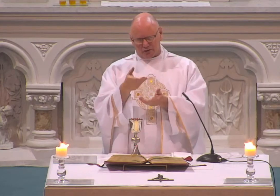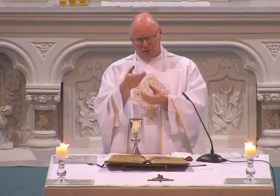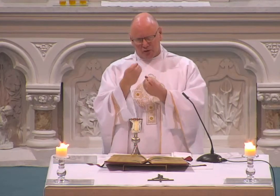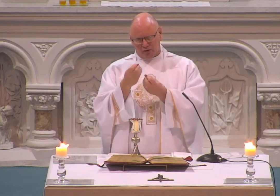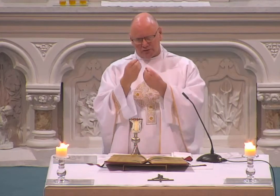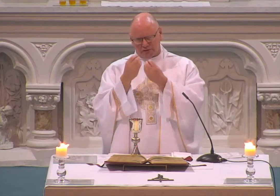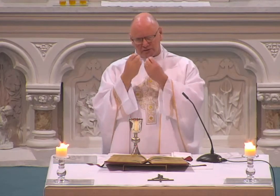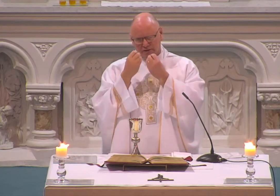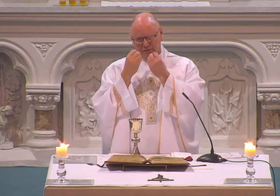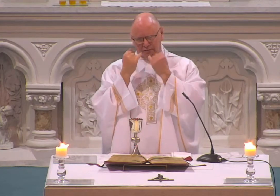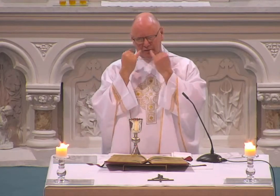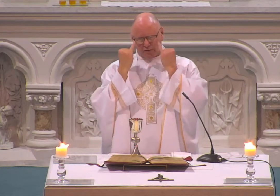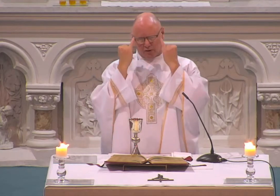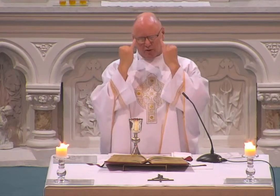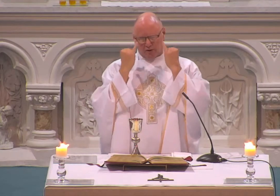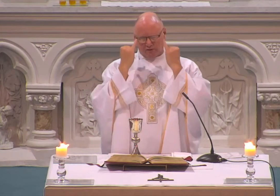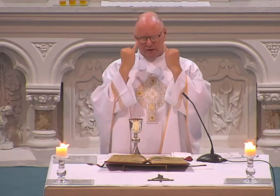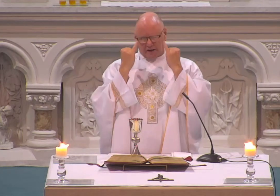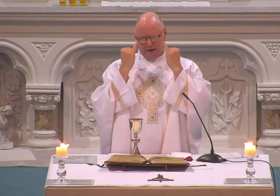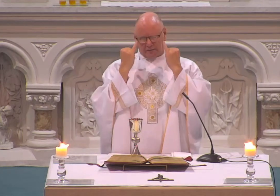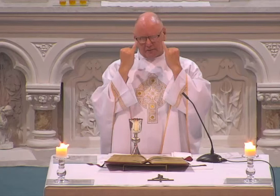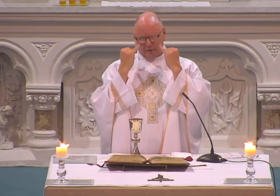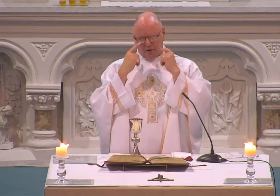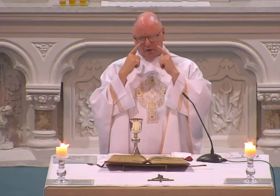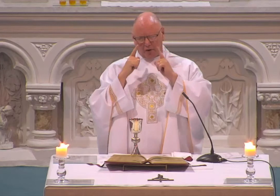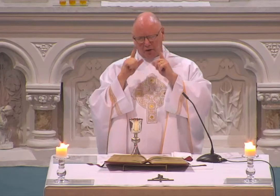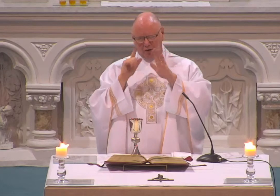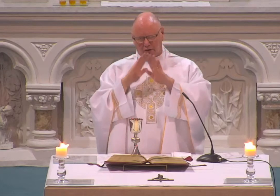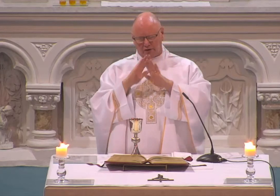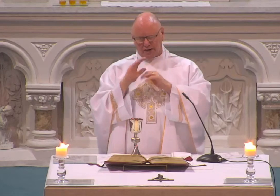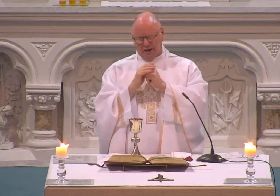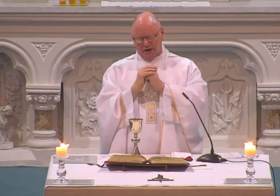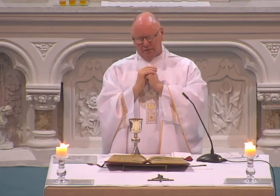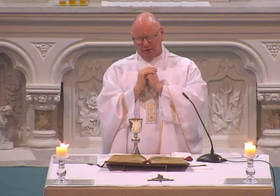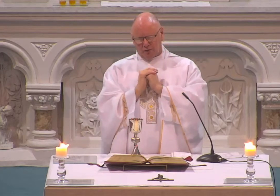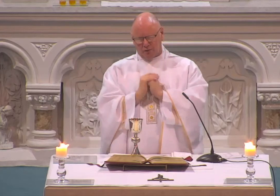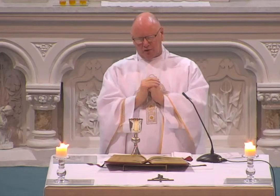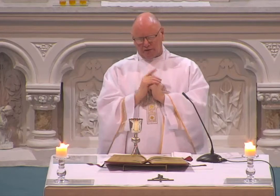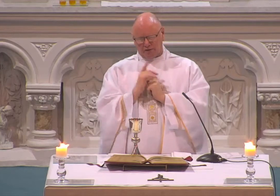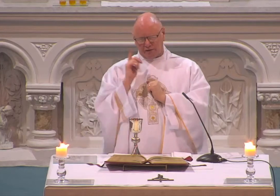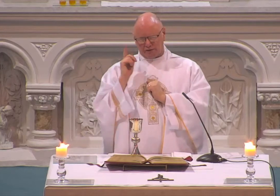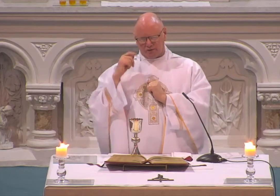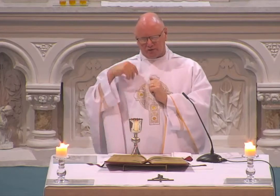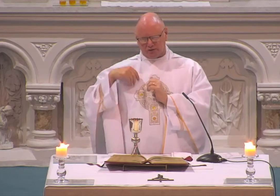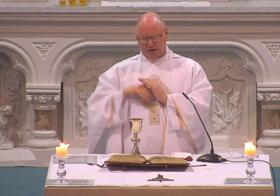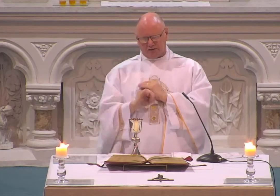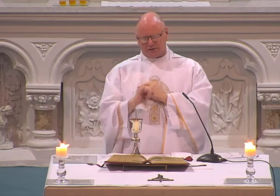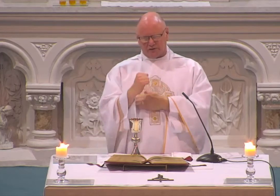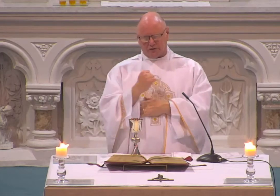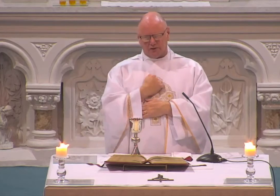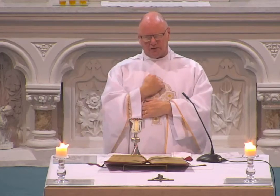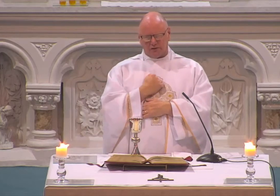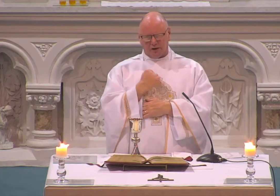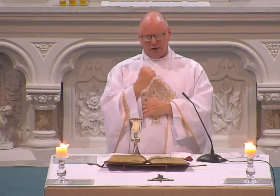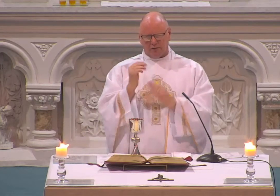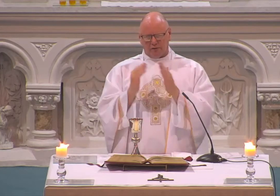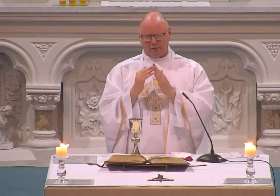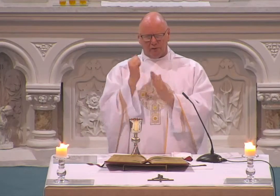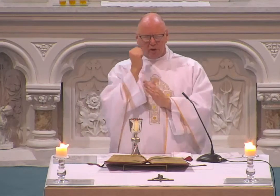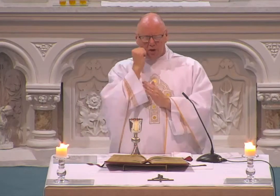called to the supper of the Lamb. Lord, I am not worthy that you should enter under my roof, but